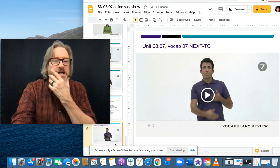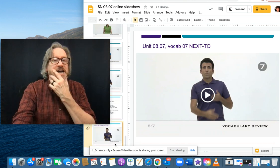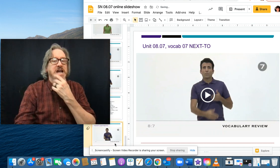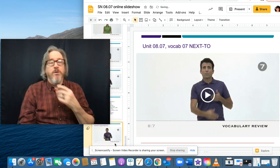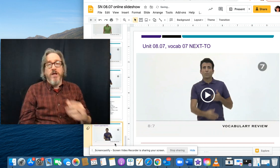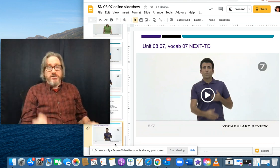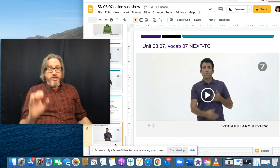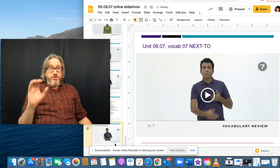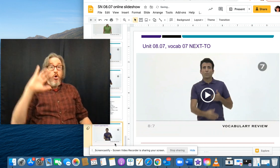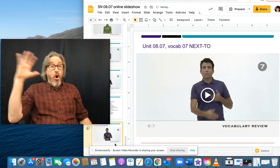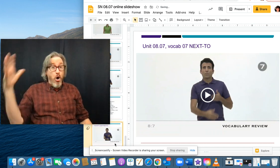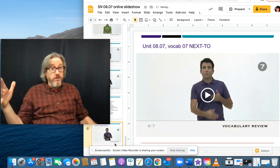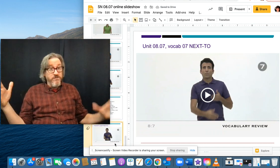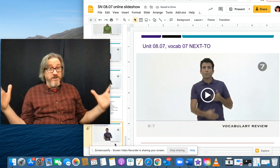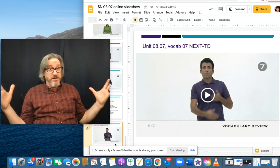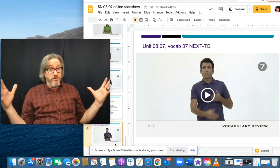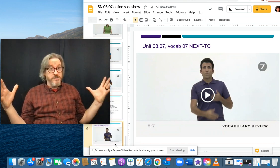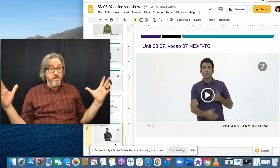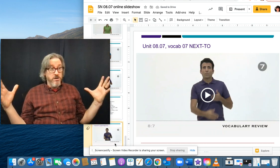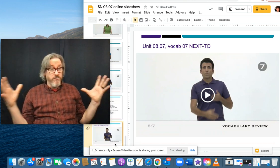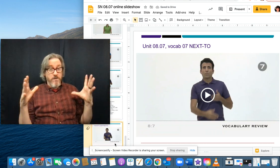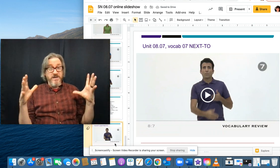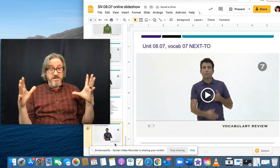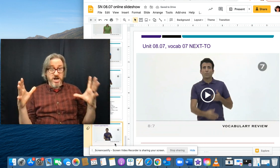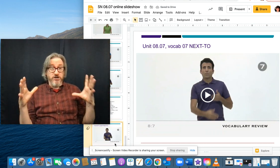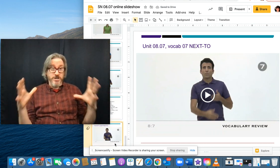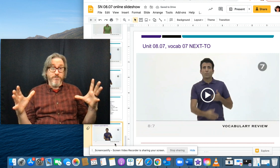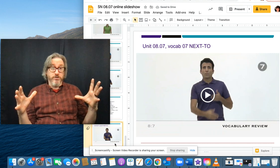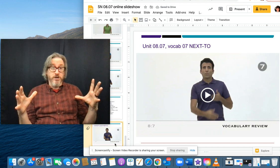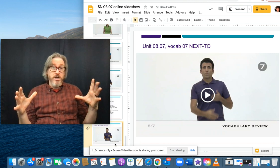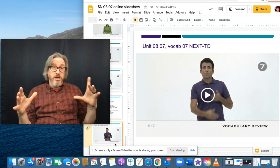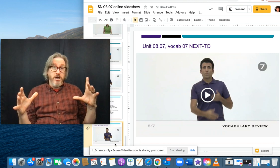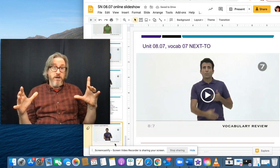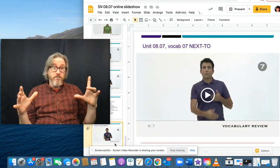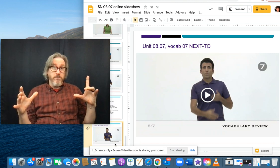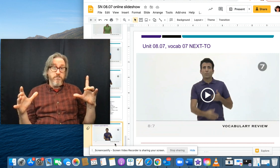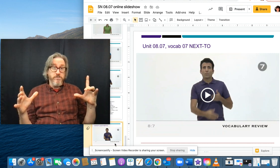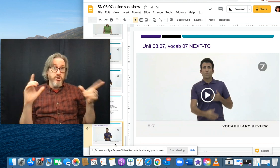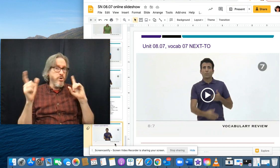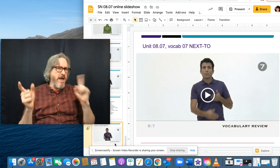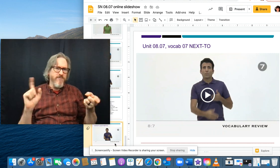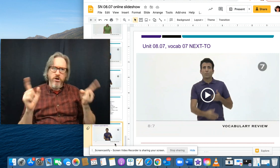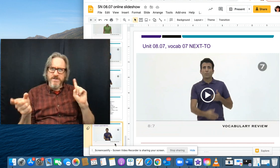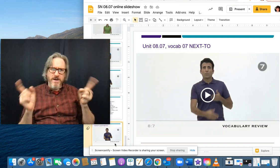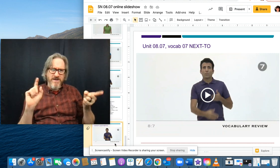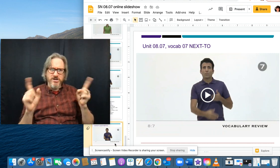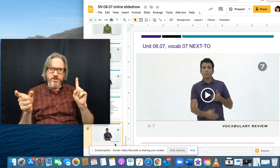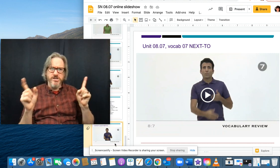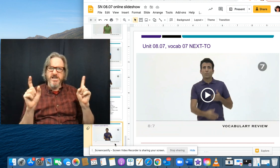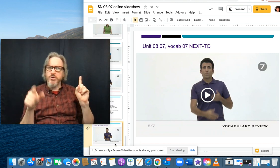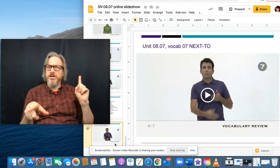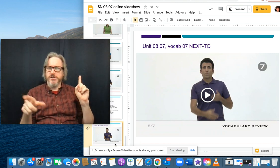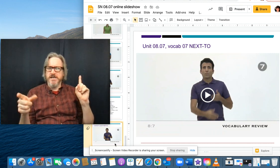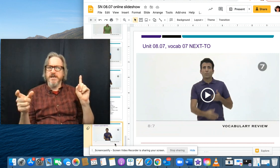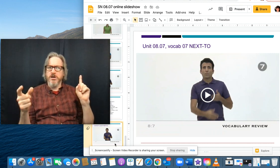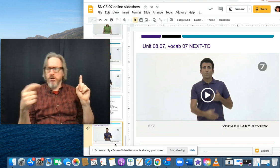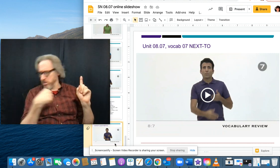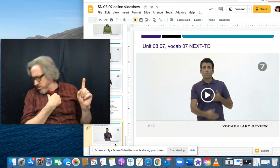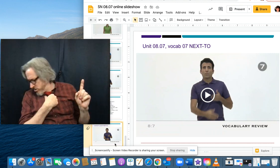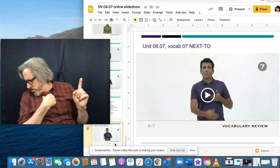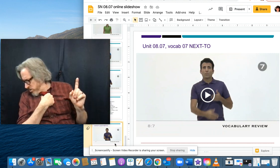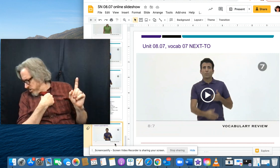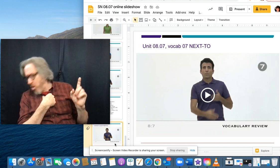next slide, I will actually do all of the videos from the entire chapter. You don't have all of them. The situations I